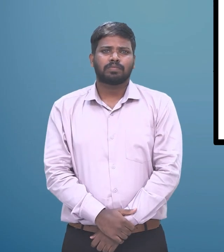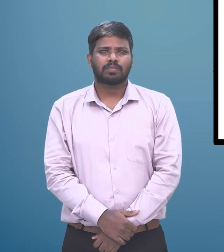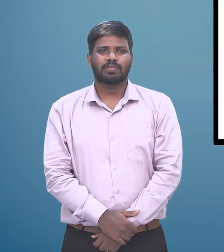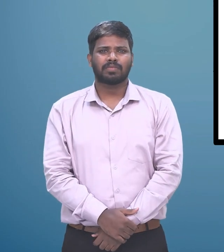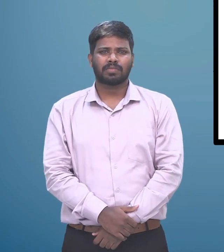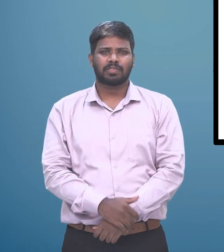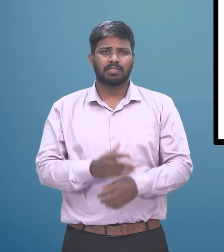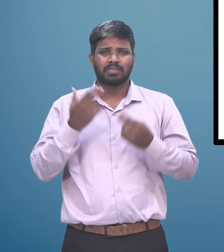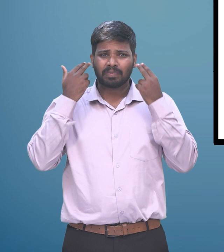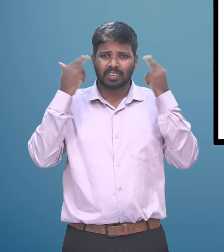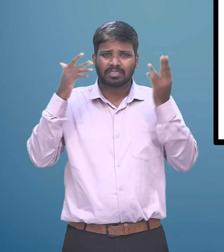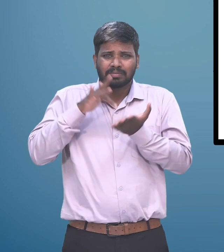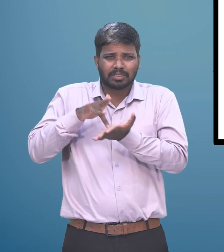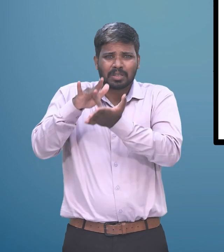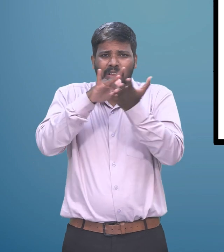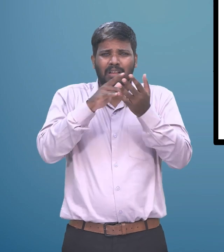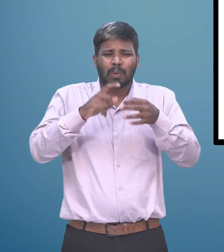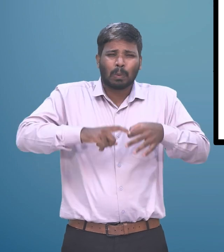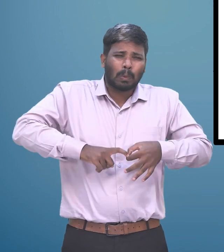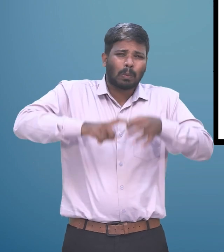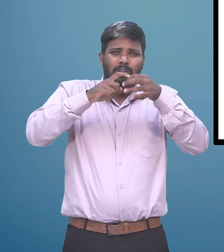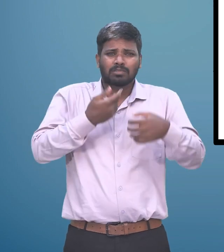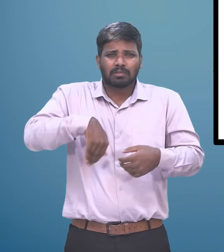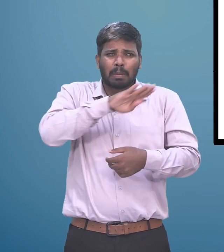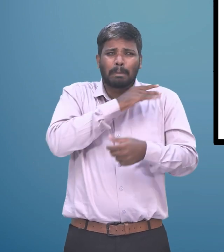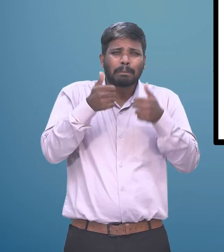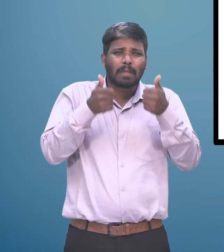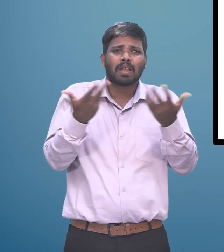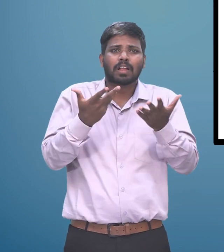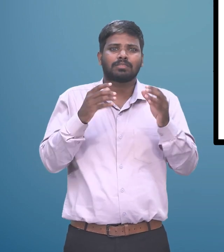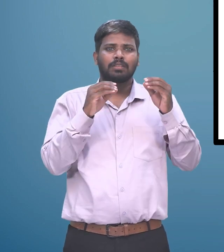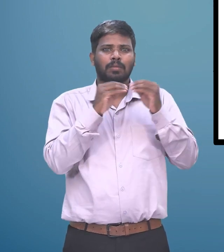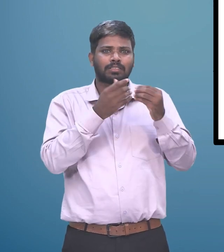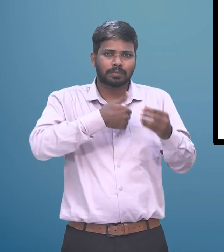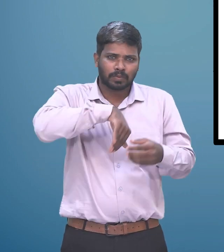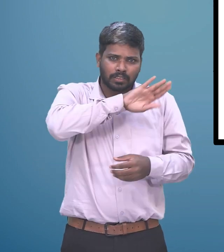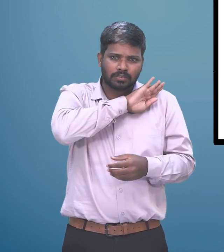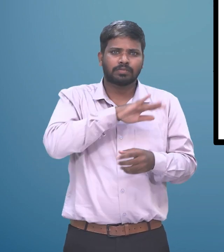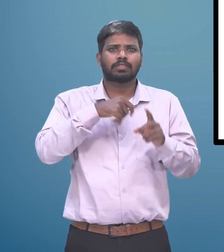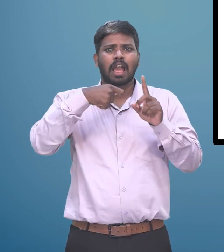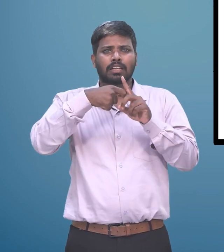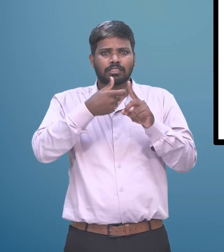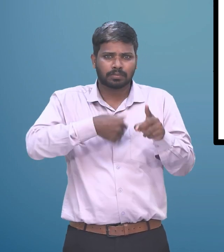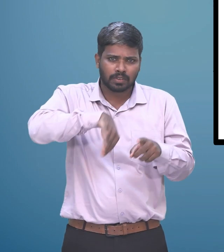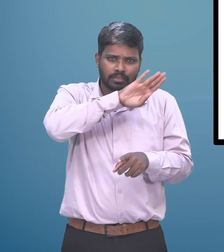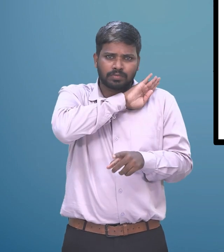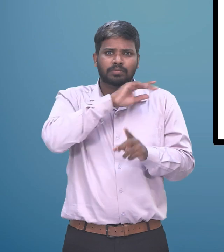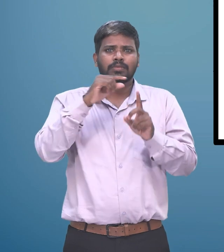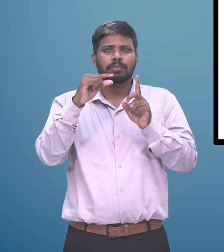A type of clothing worn in most parts of India and made from different fabrics, mostly cotton or silk. But nowadays,